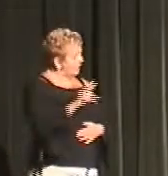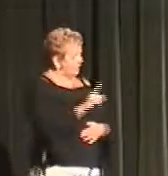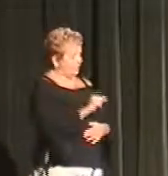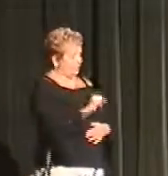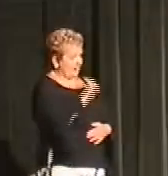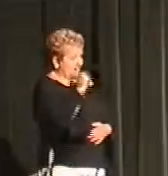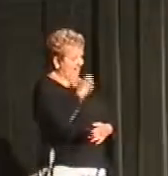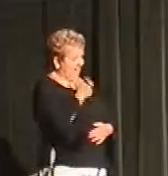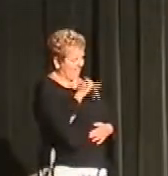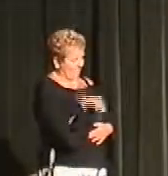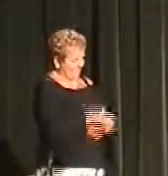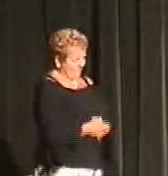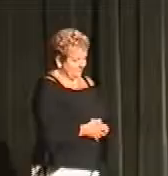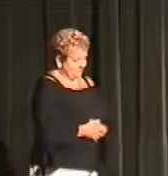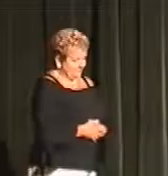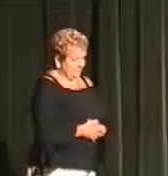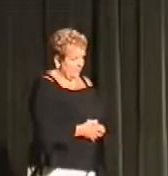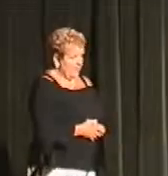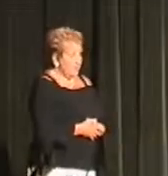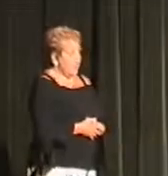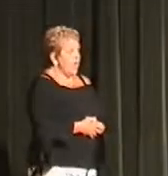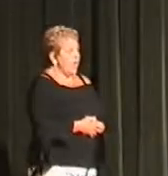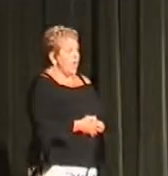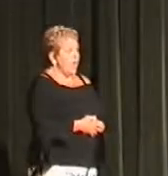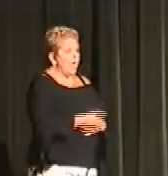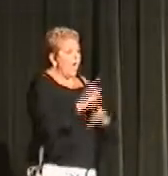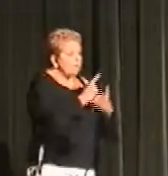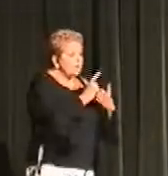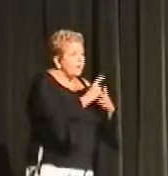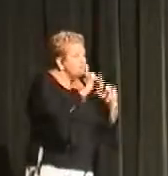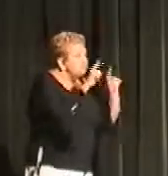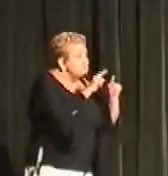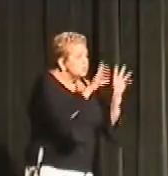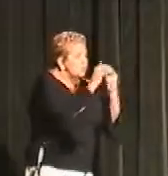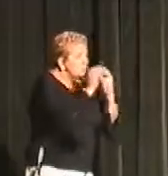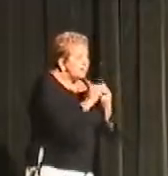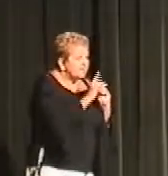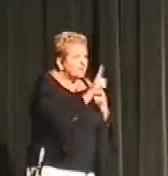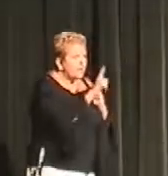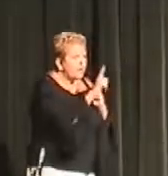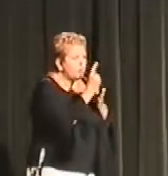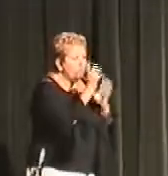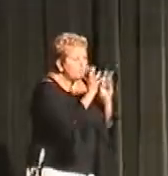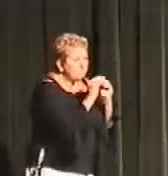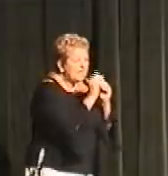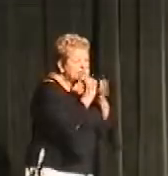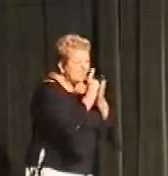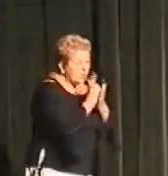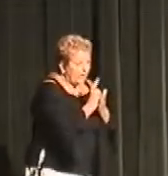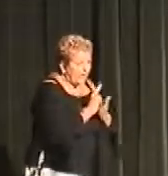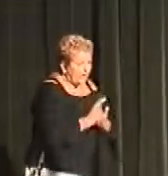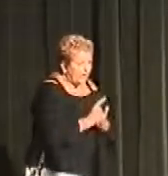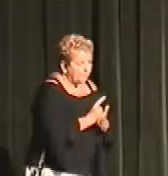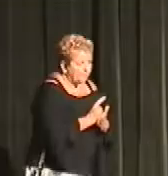And I went to 21 meetings a week the first couple of years that I was sober, and I had a commitment at almost every one of those